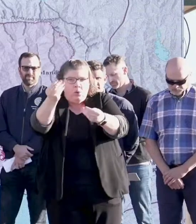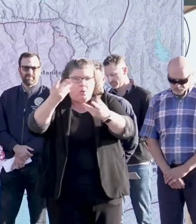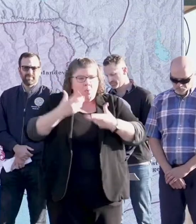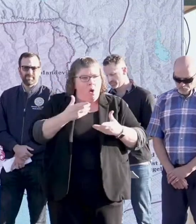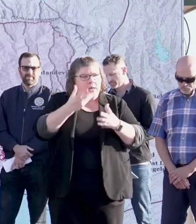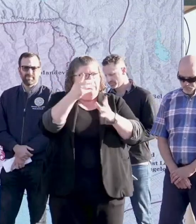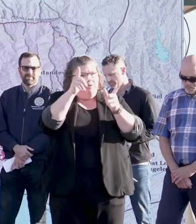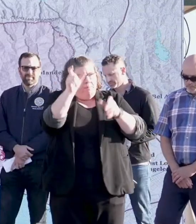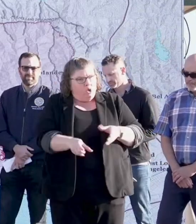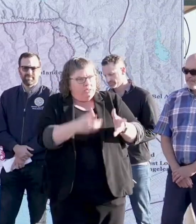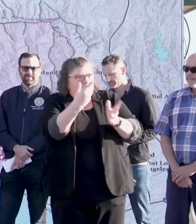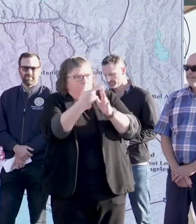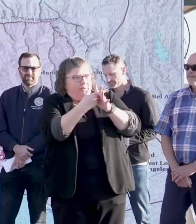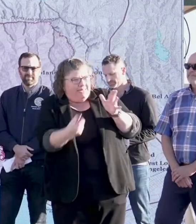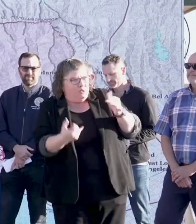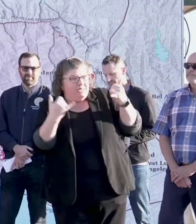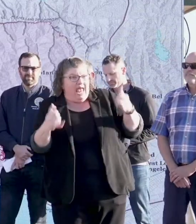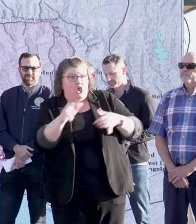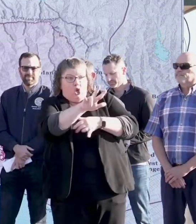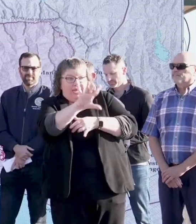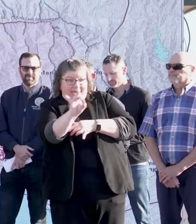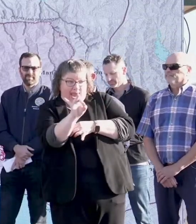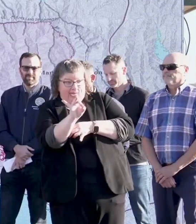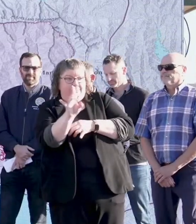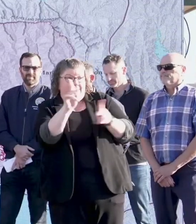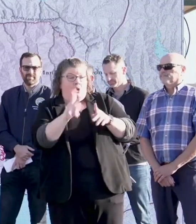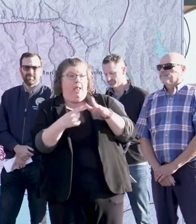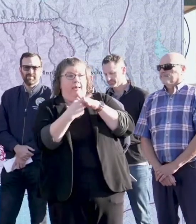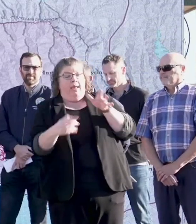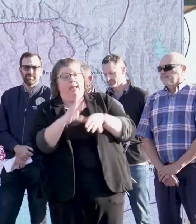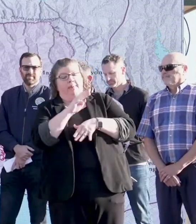persons. As of today, we have 38 reports of missing.